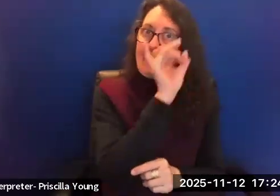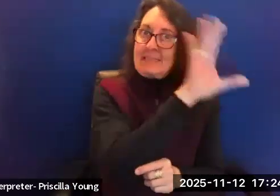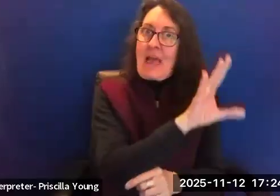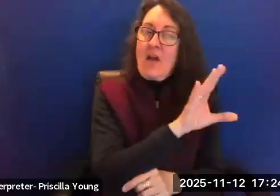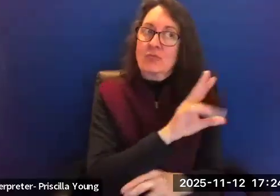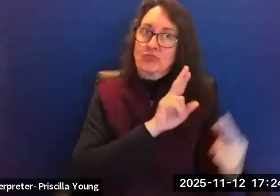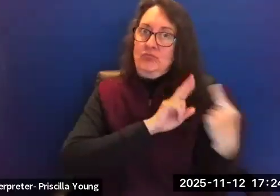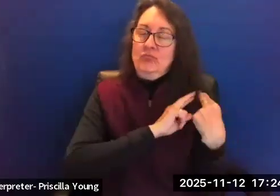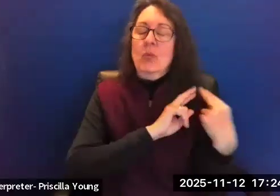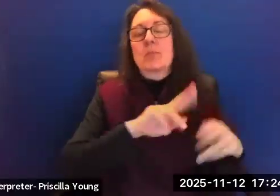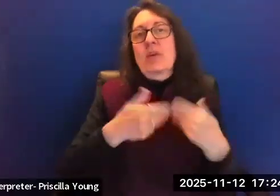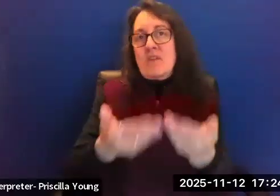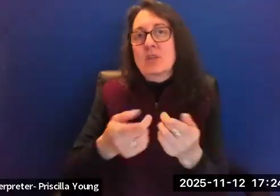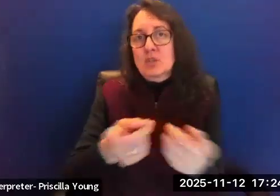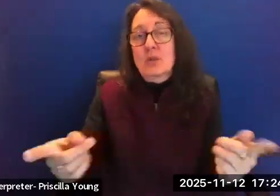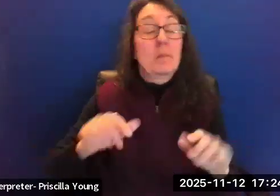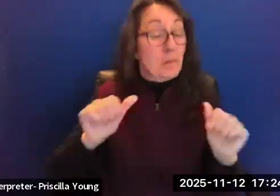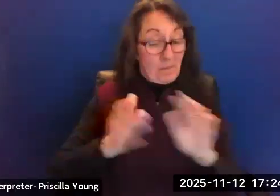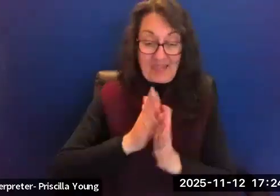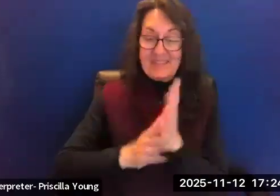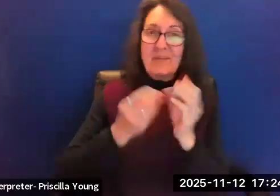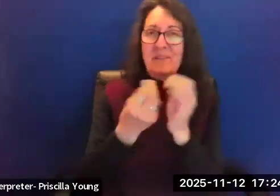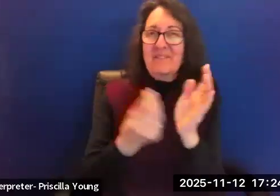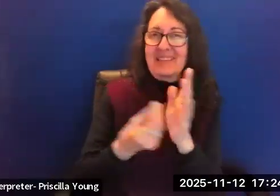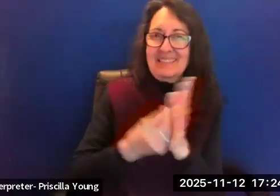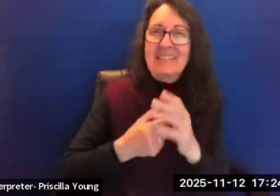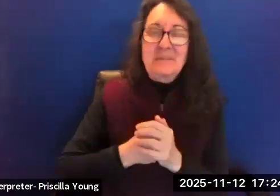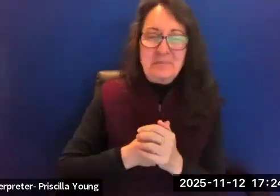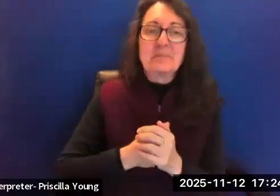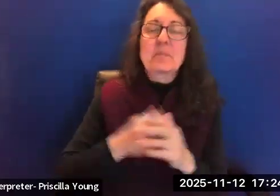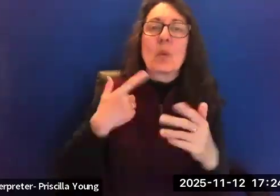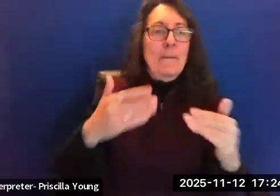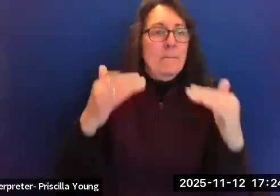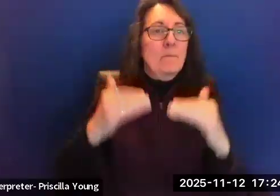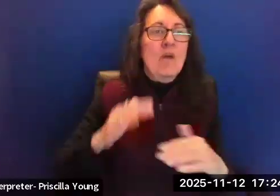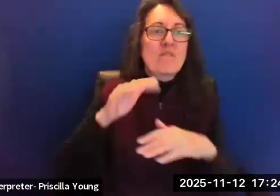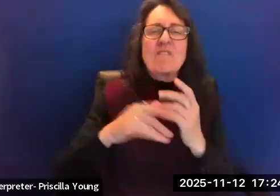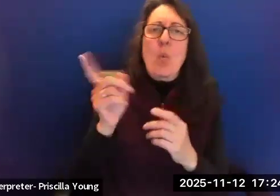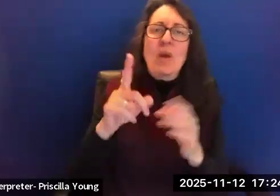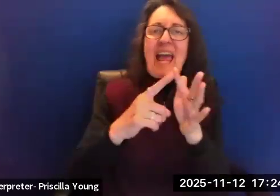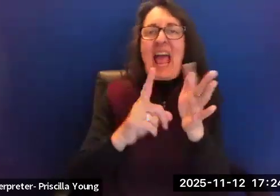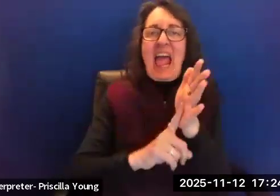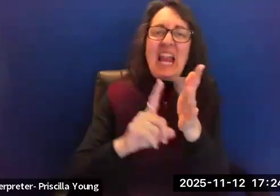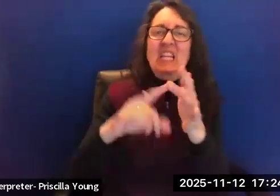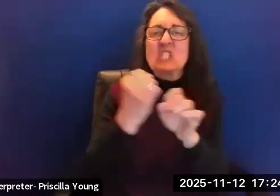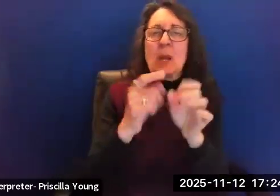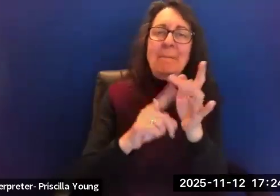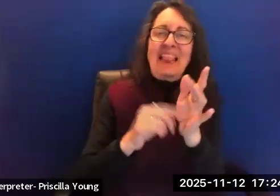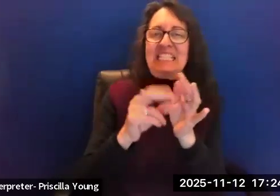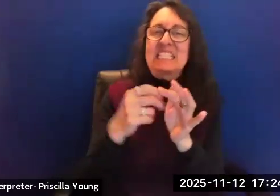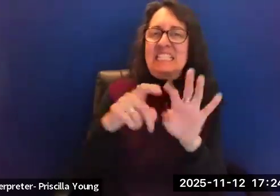All right, so that's it on funding. Let's move on to eligibility criteria. To